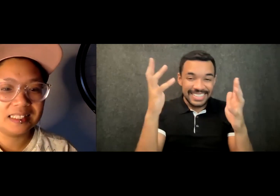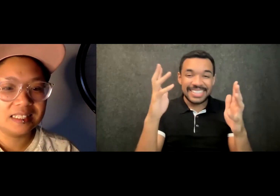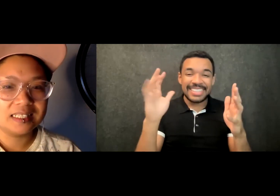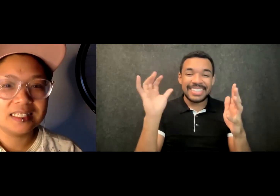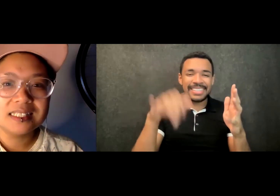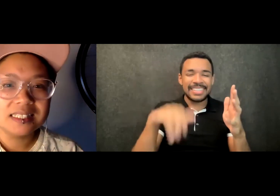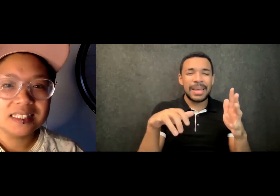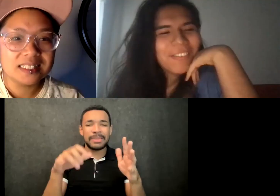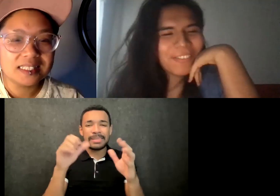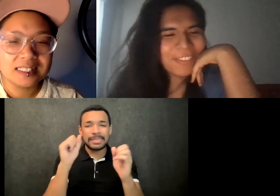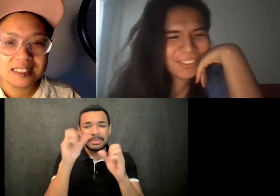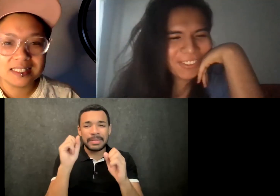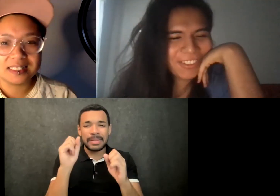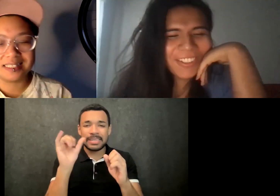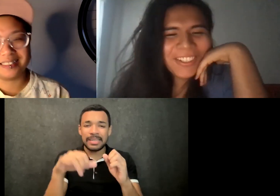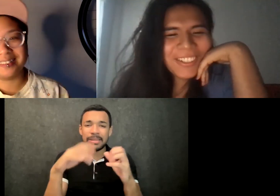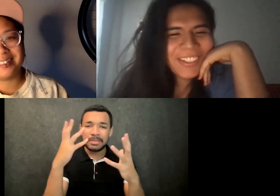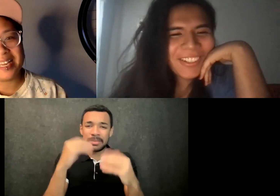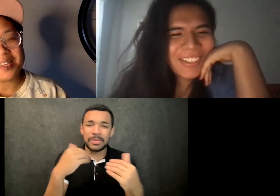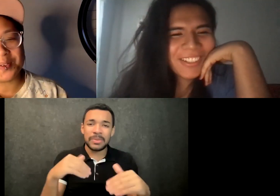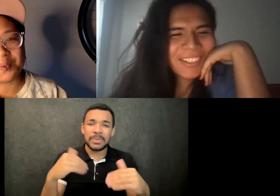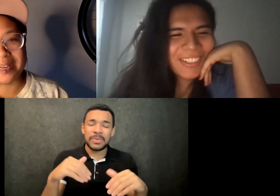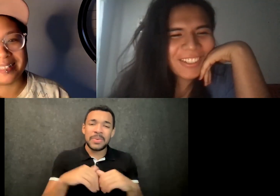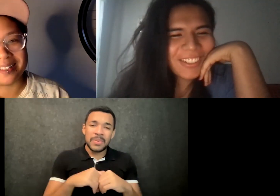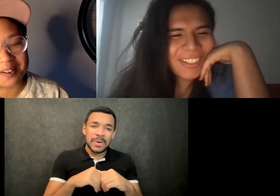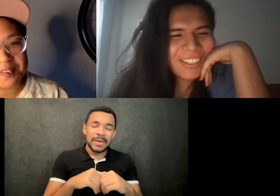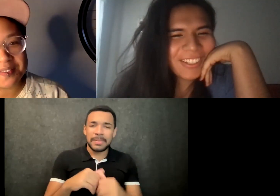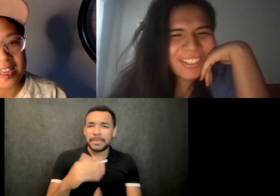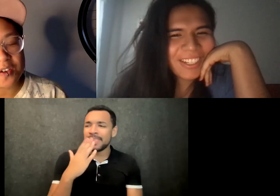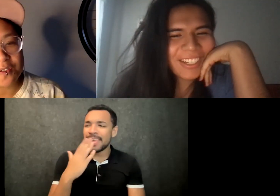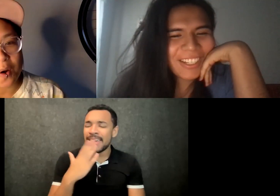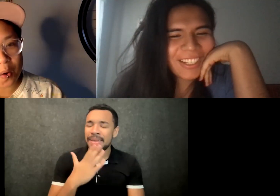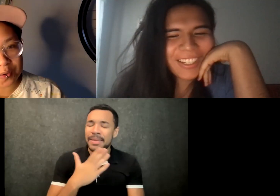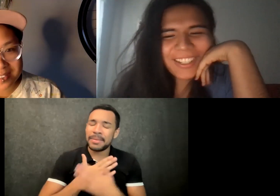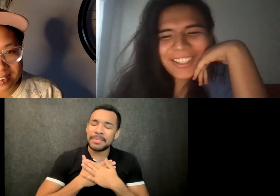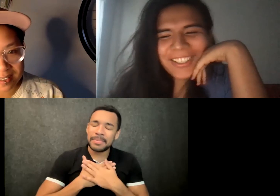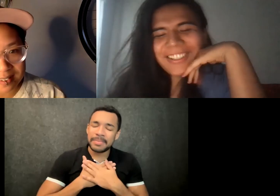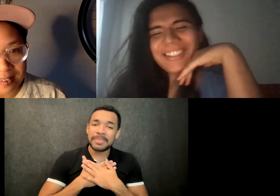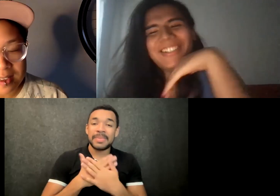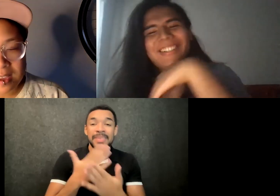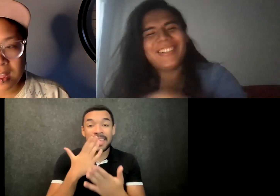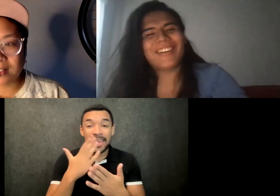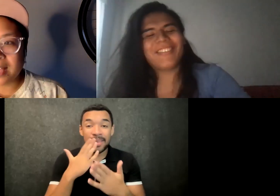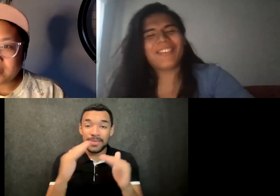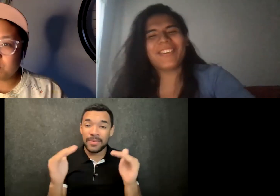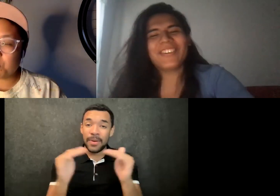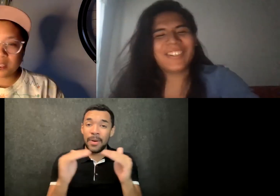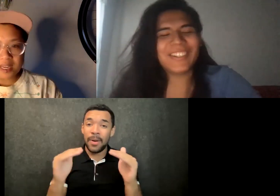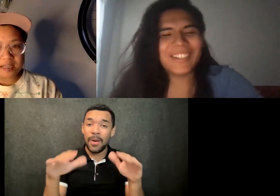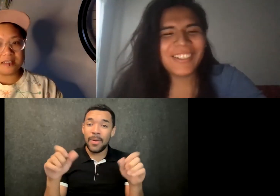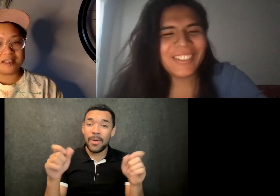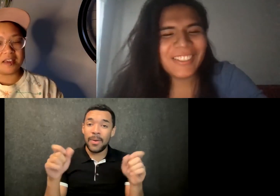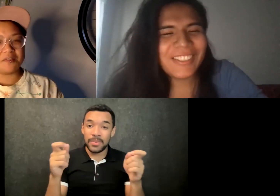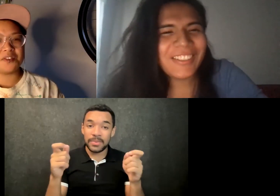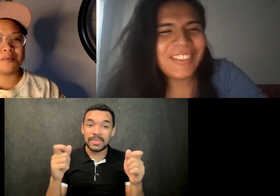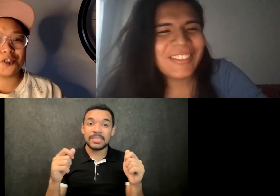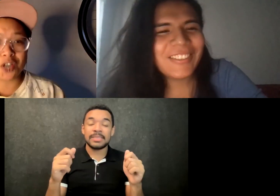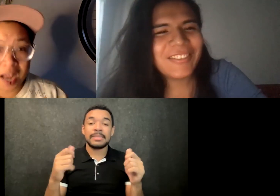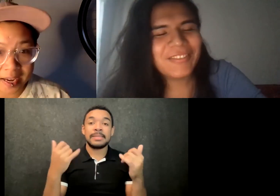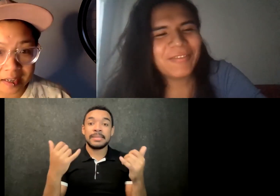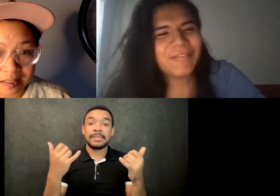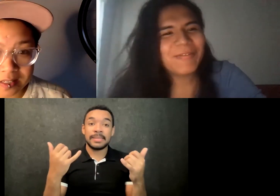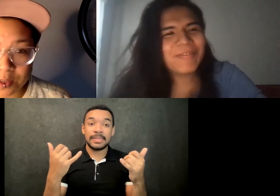Hi. was so beautiful. Thank you, my love. Thank you for hosting. Let's please give